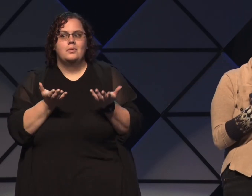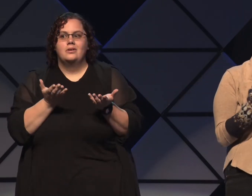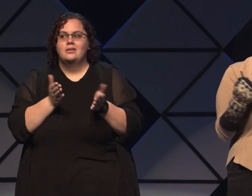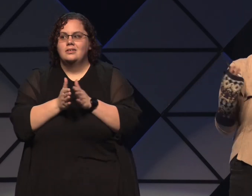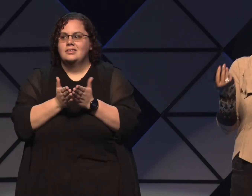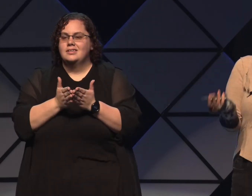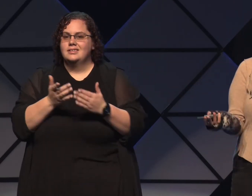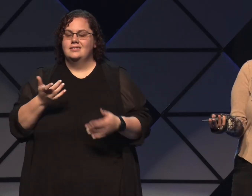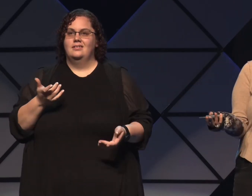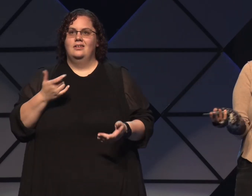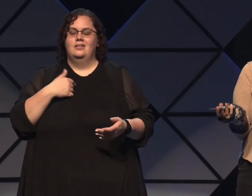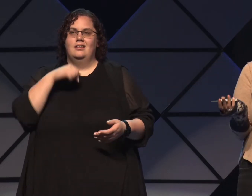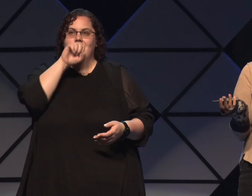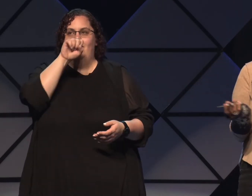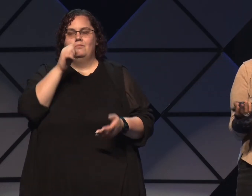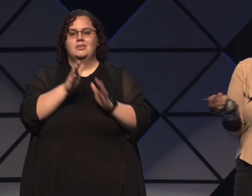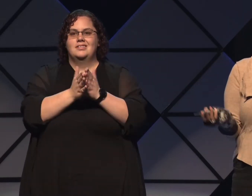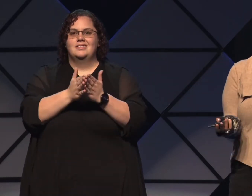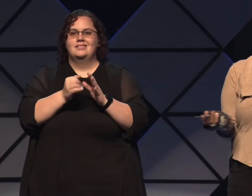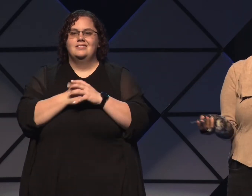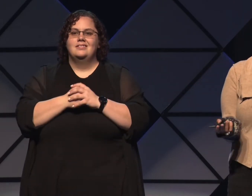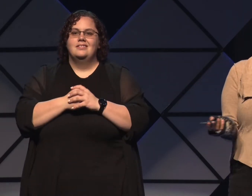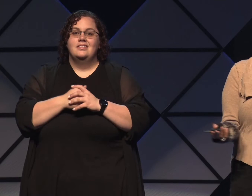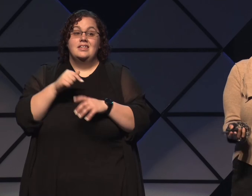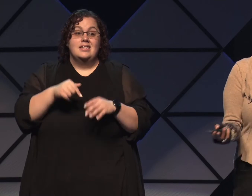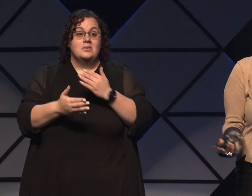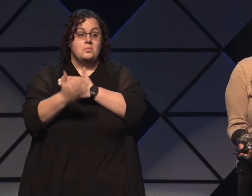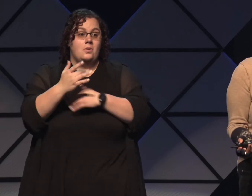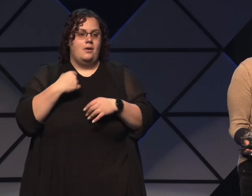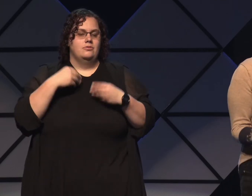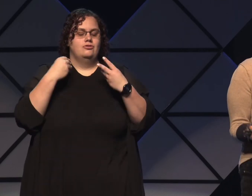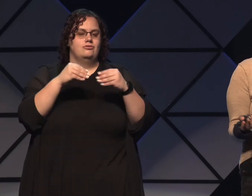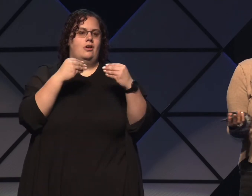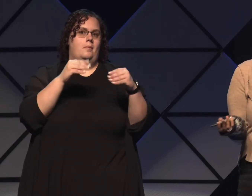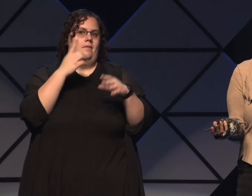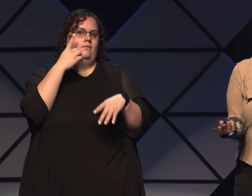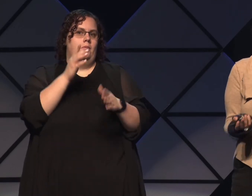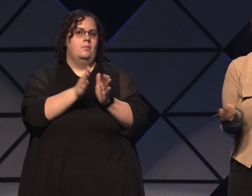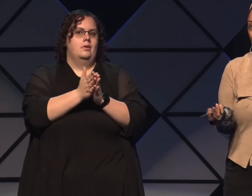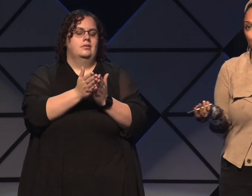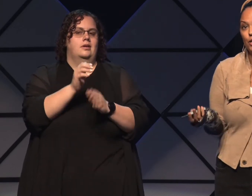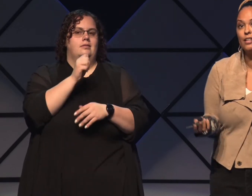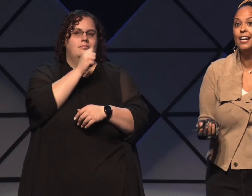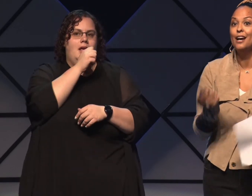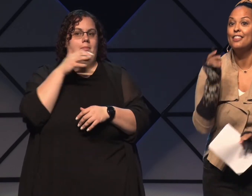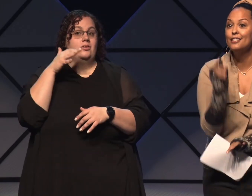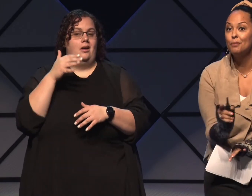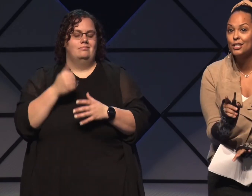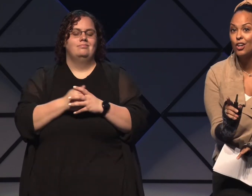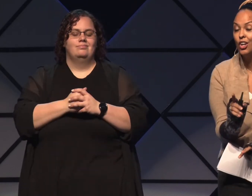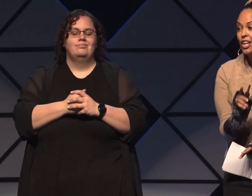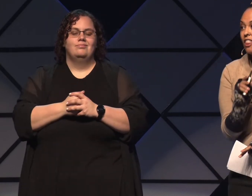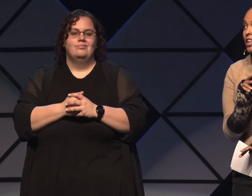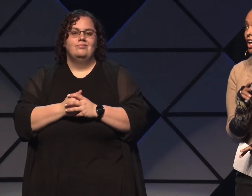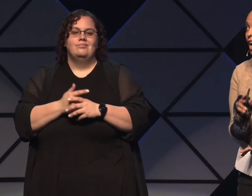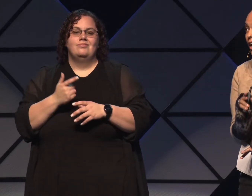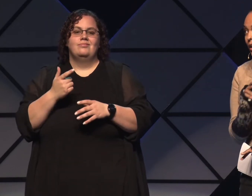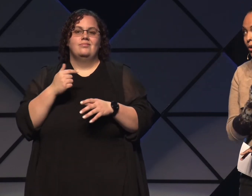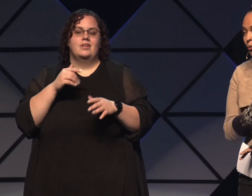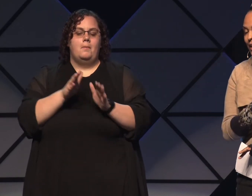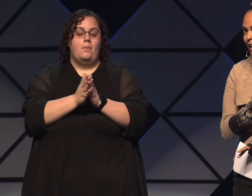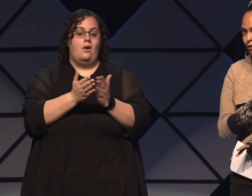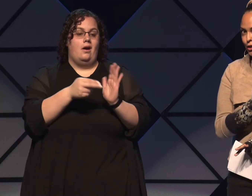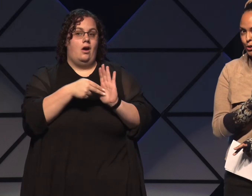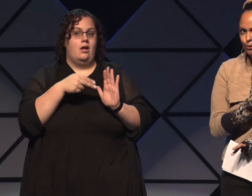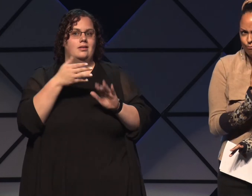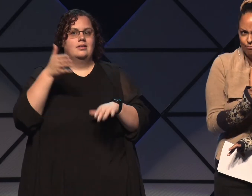books. Oh, I love books. In fact, this morning I was shopping for books on Amazon because I love books. This book is called The God